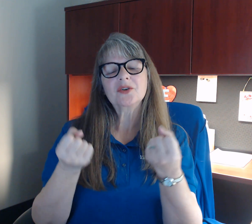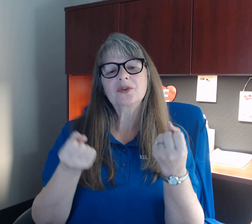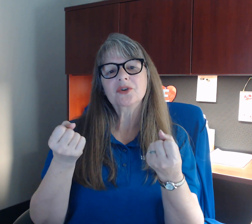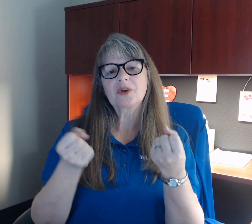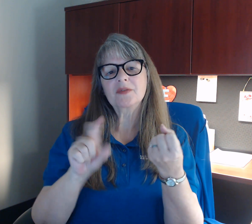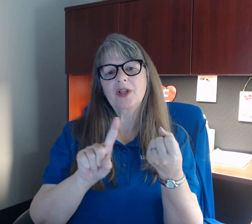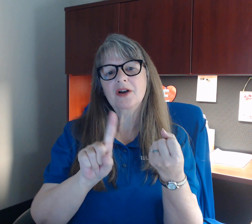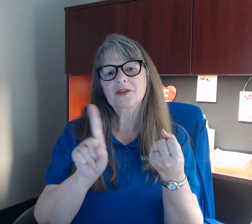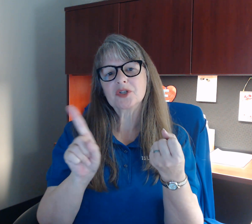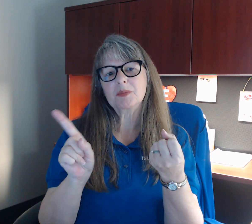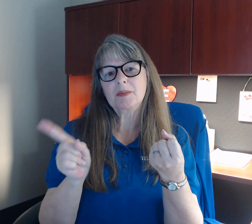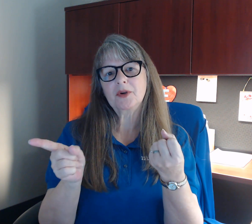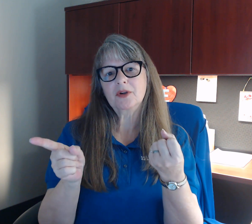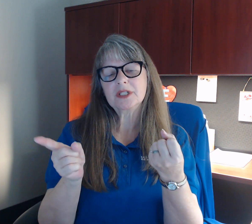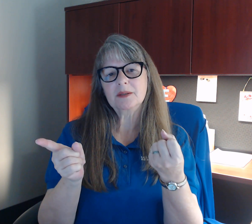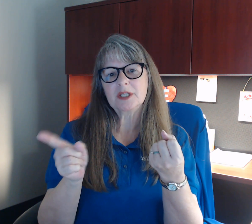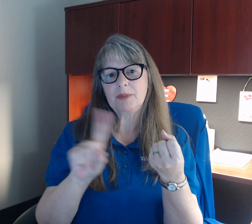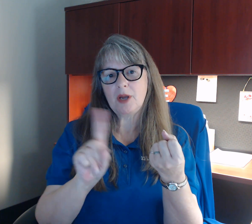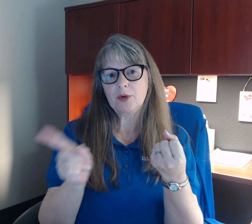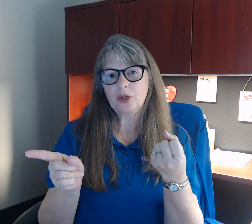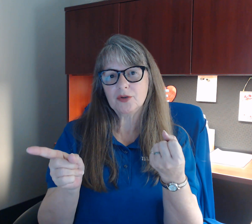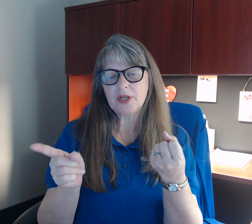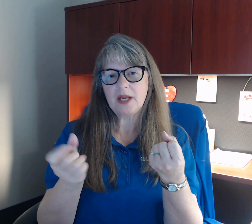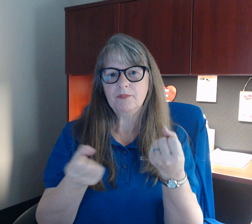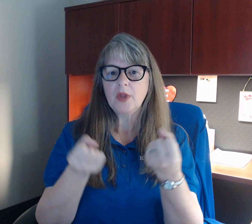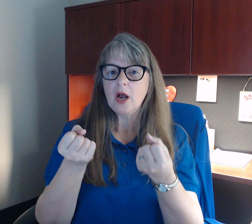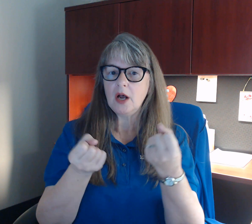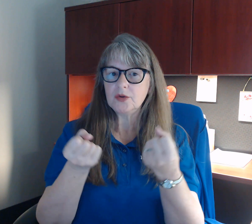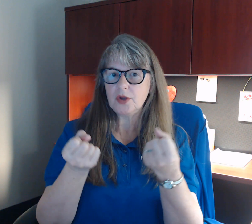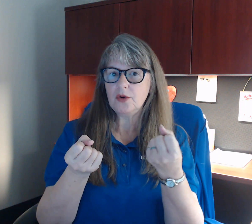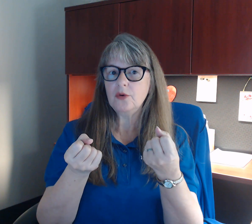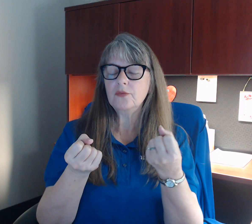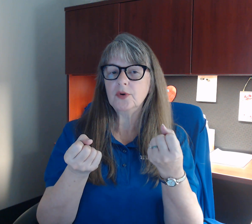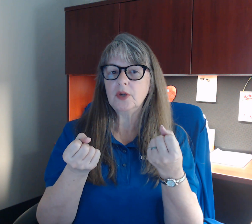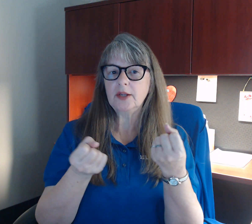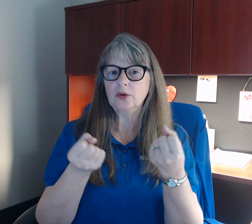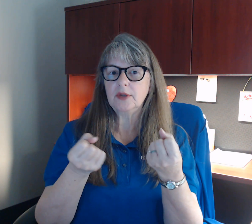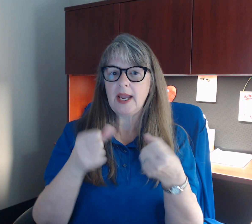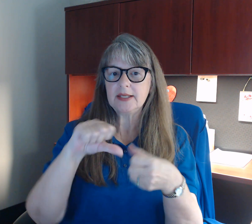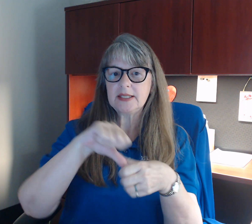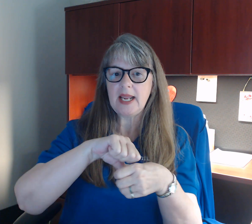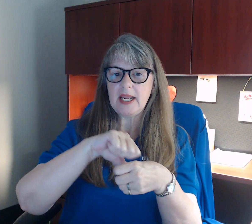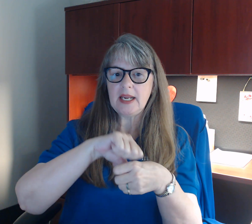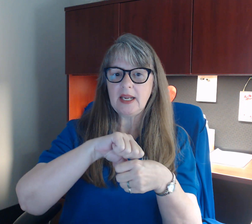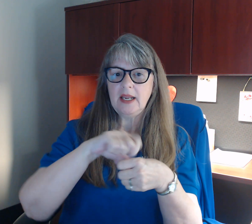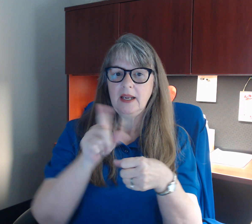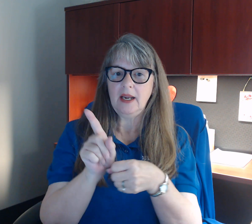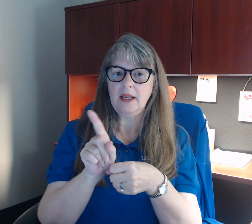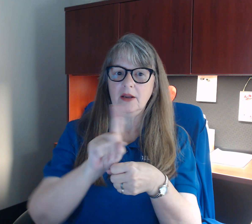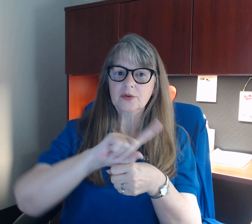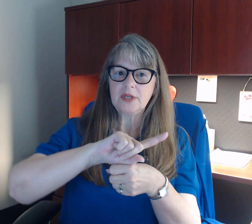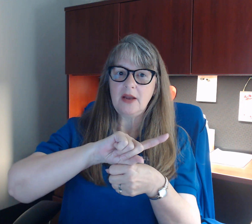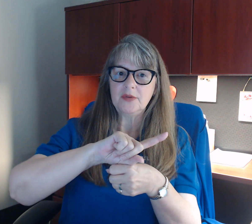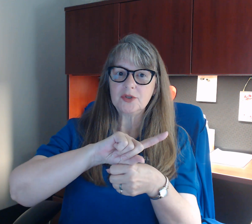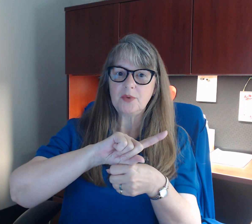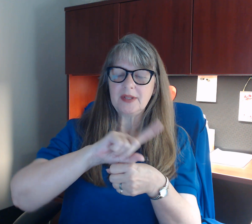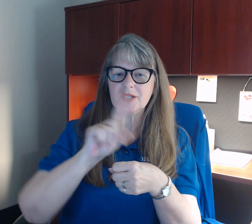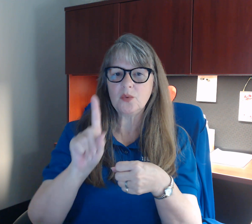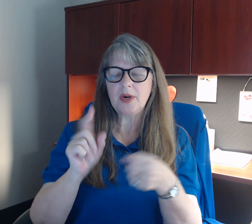can drive along, and the speedometer goes down. Also for like your gas tank, and it goes down this way. That's the one hand